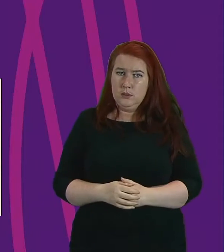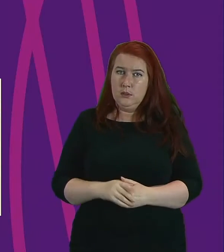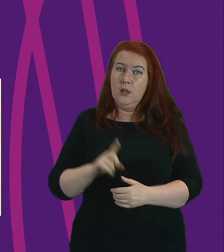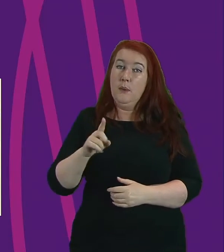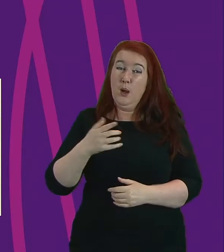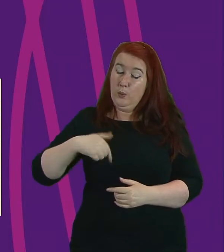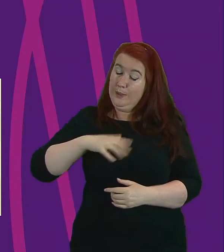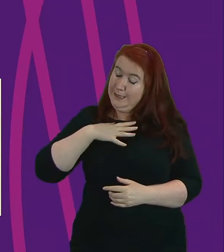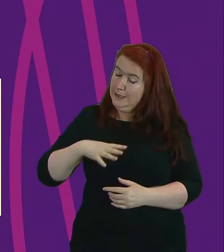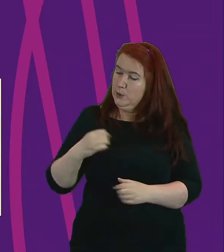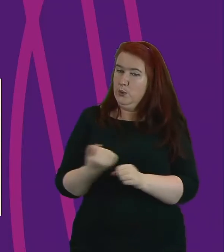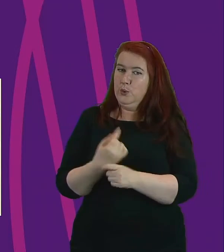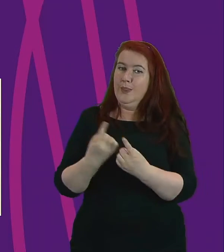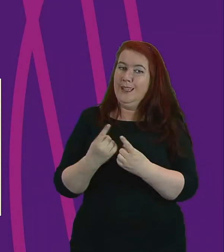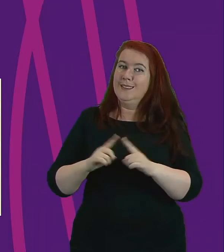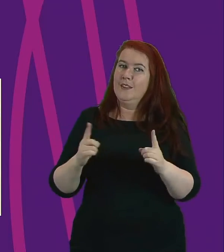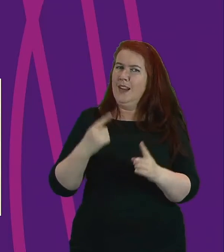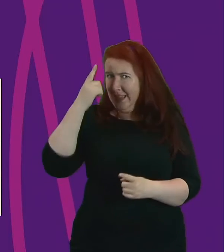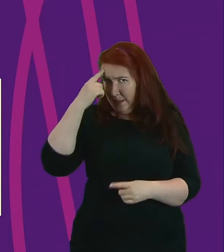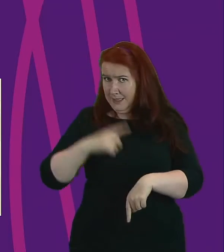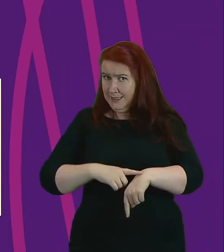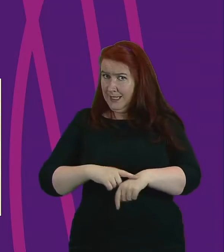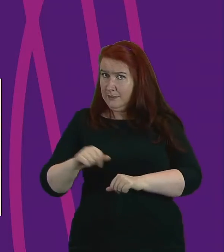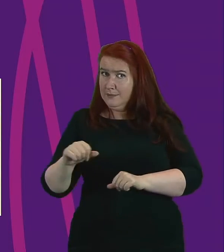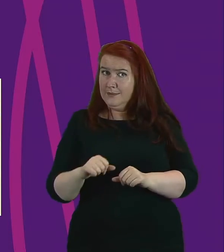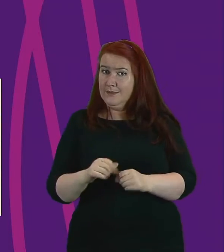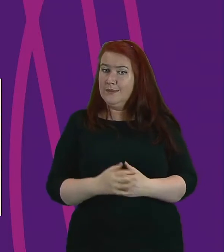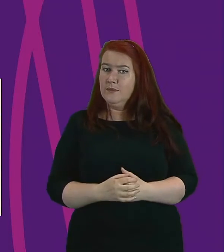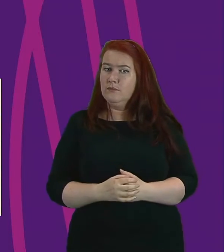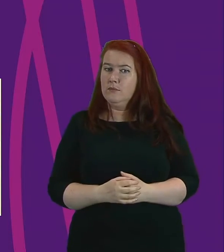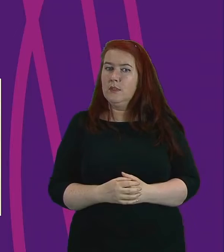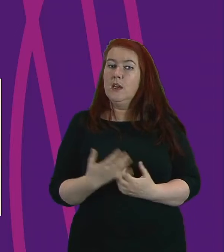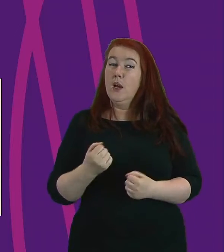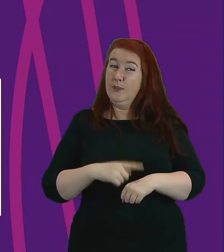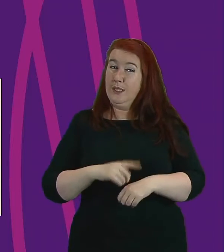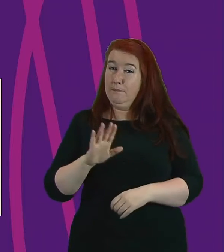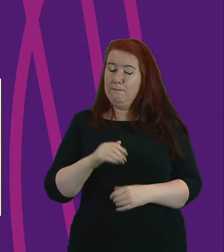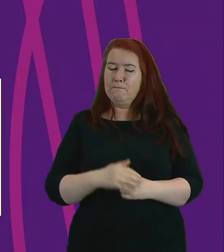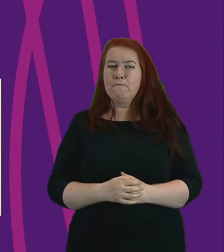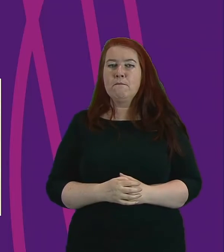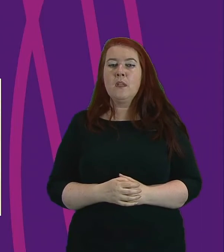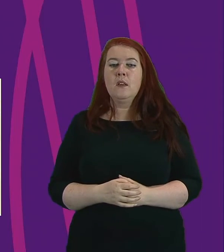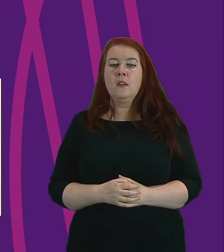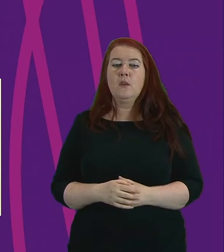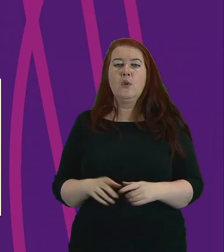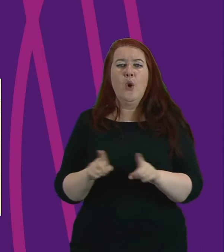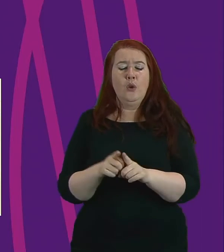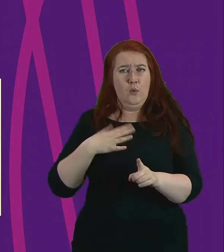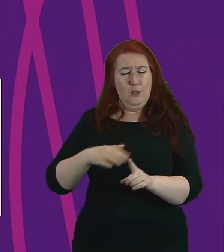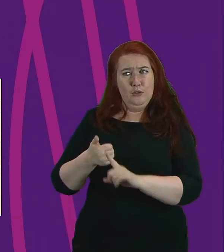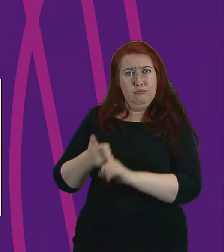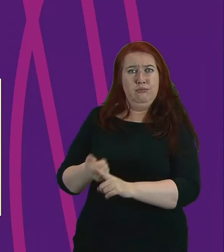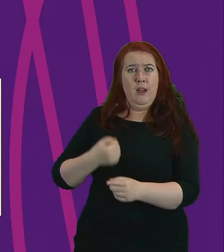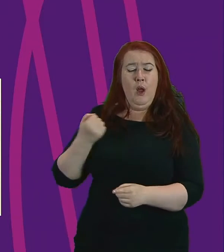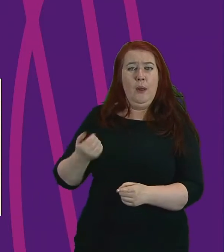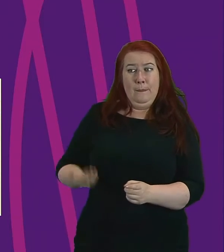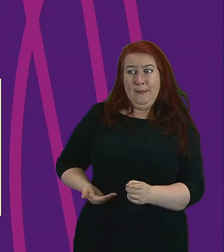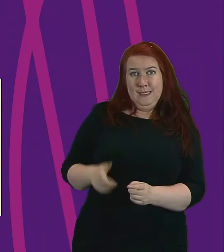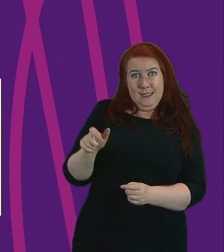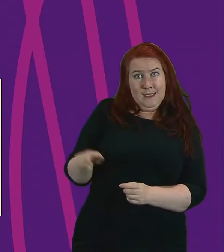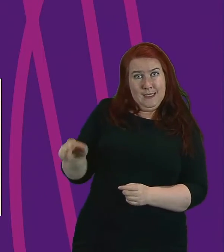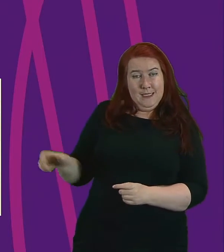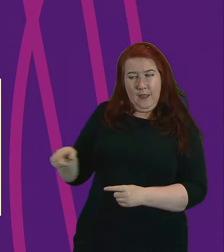do things differently. I think my time is running out and I've not got much time. We also want to back our entrepreneurs so that they are the